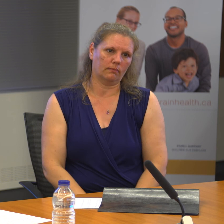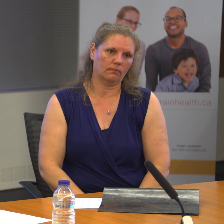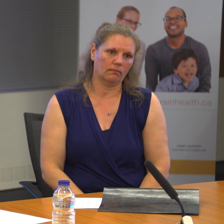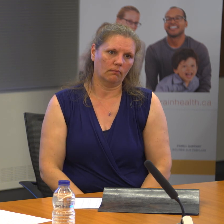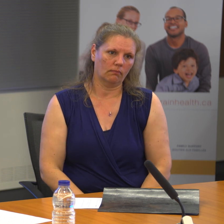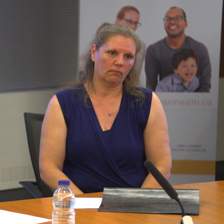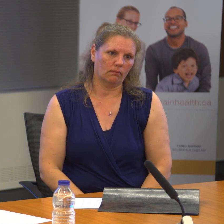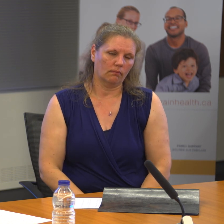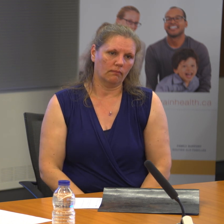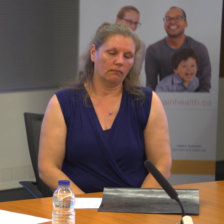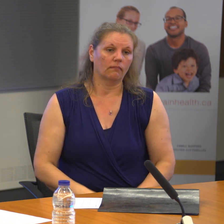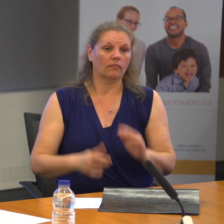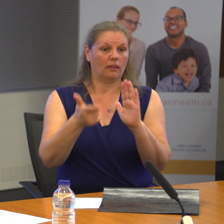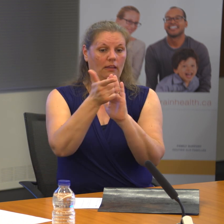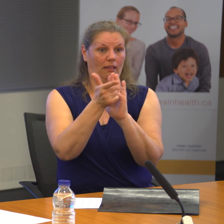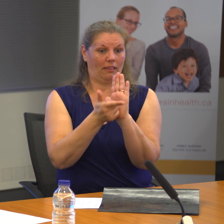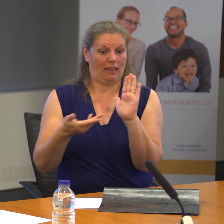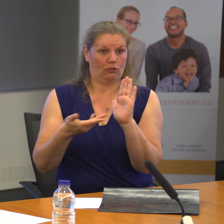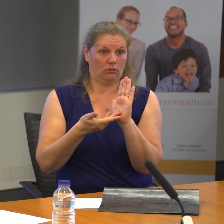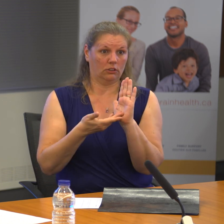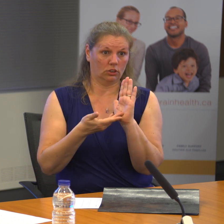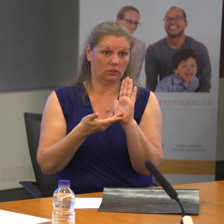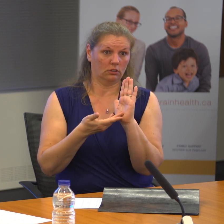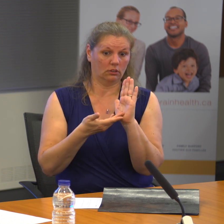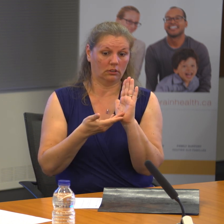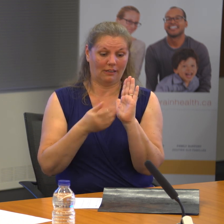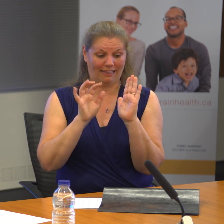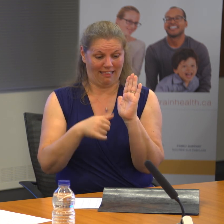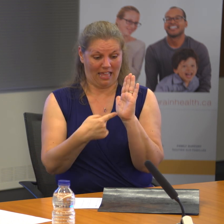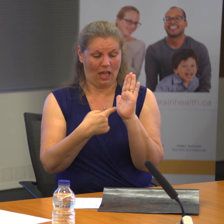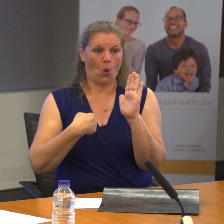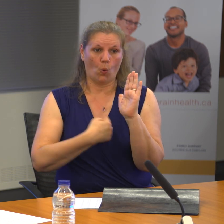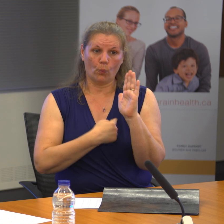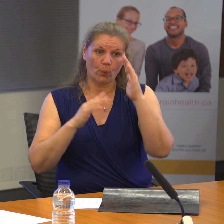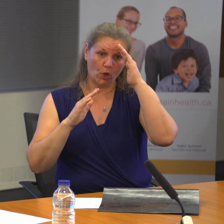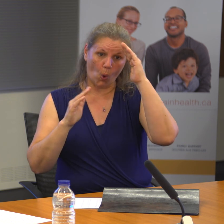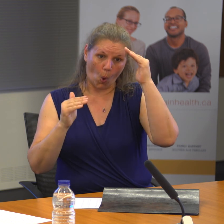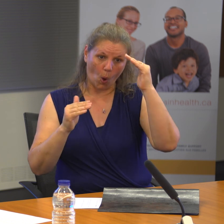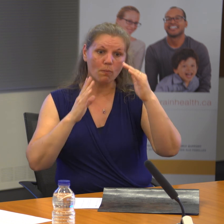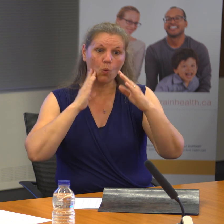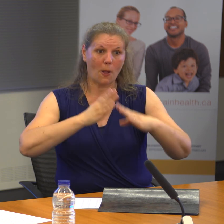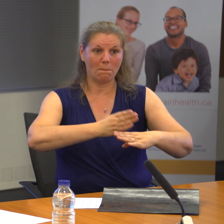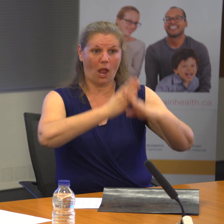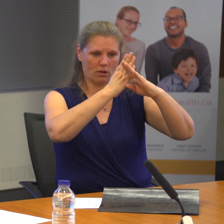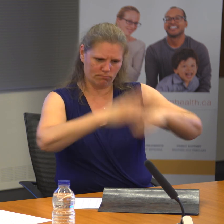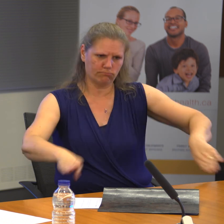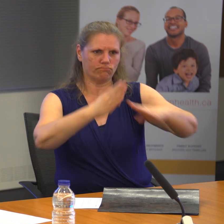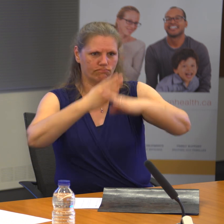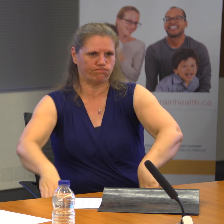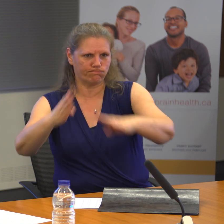It is legislation that we hope that will break down barriers and